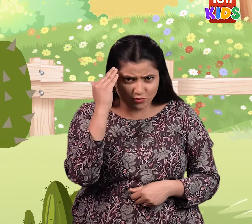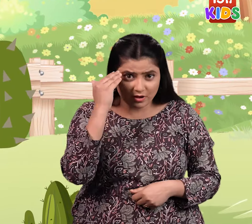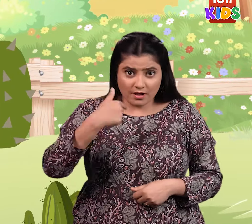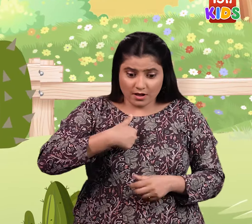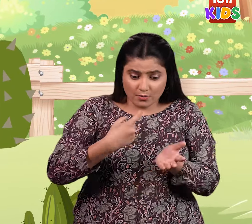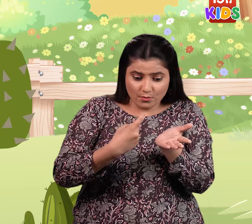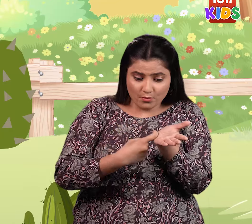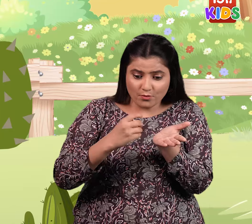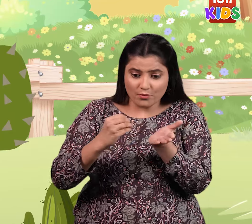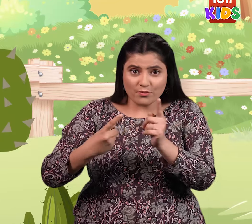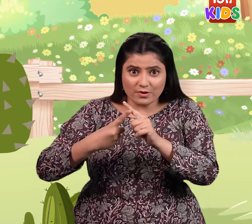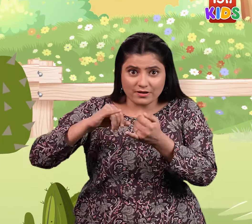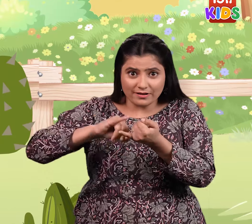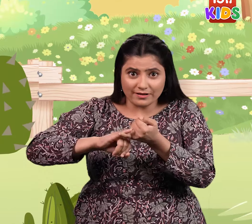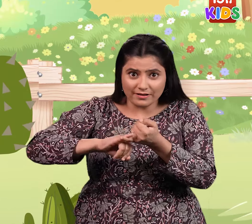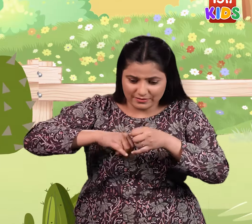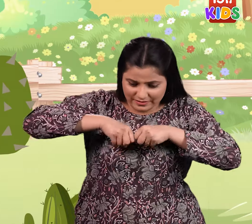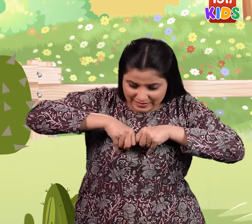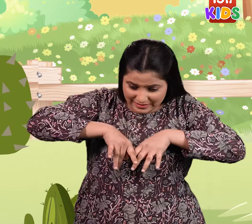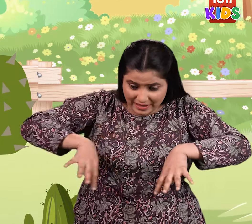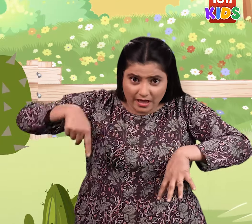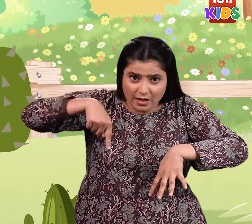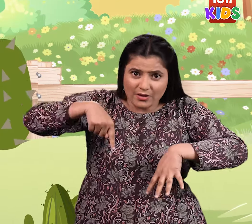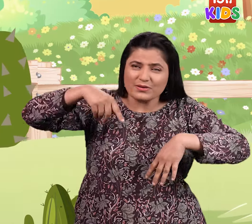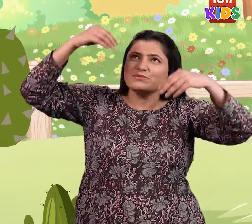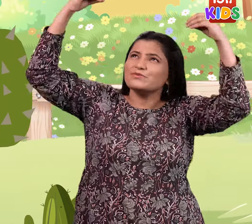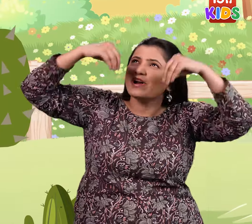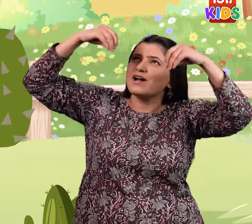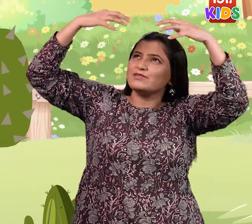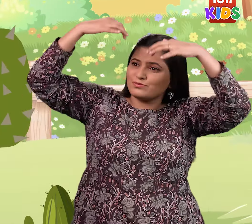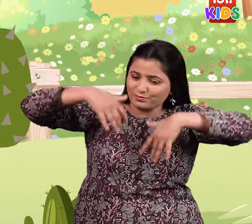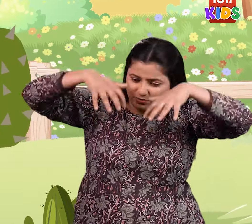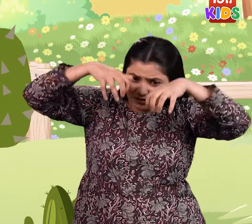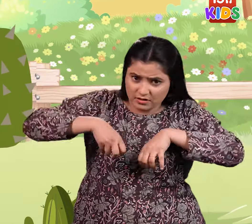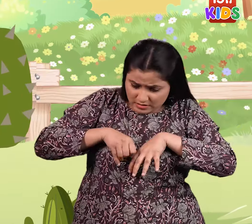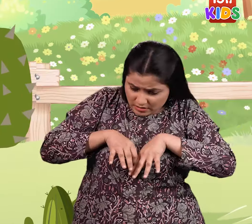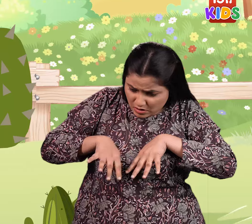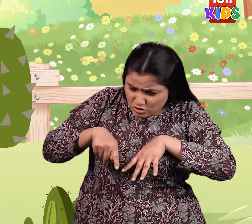You know, I have long and strong roots that go deep into the soil.